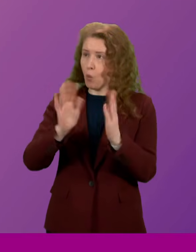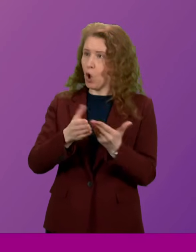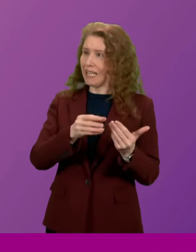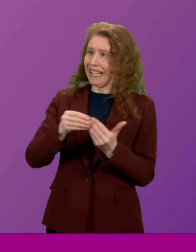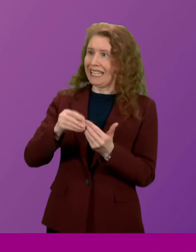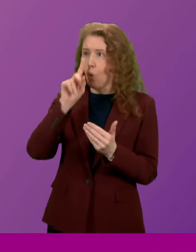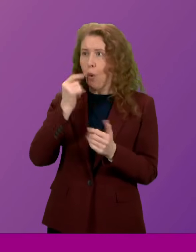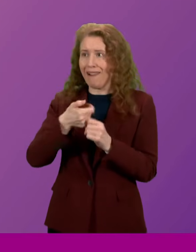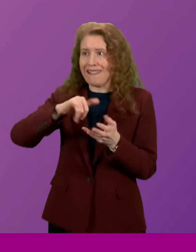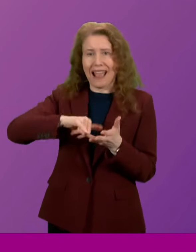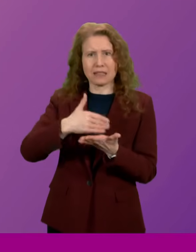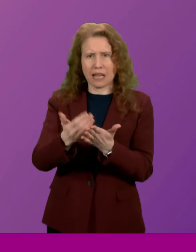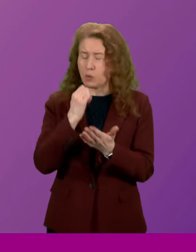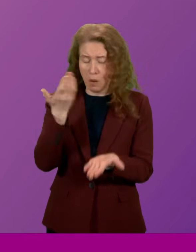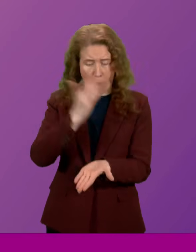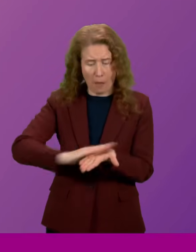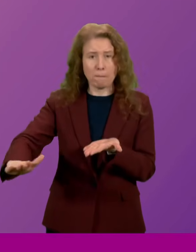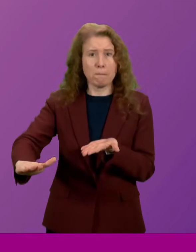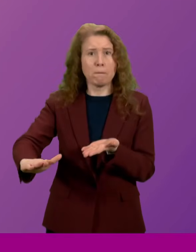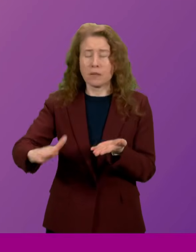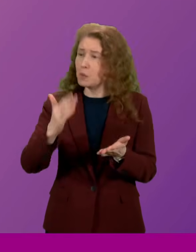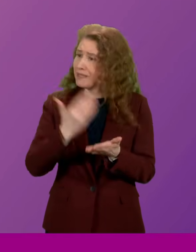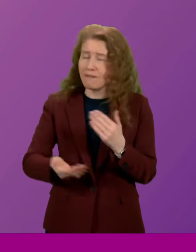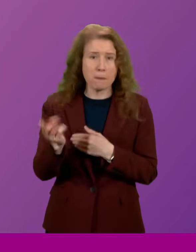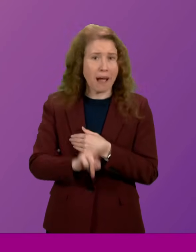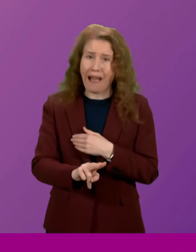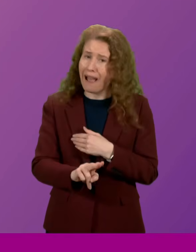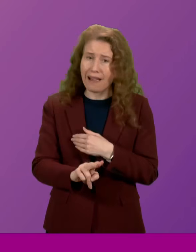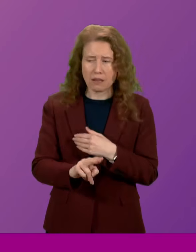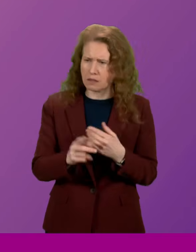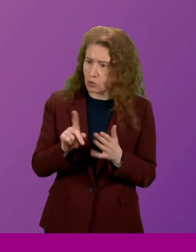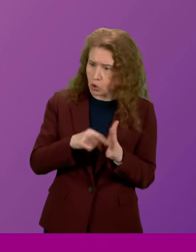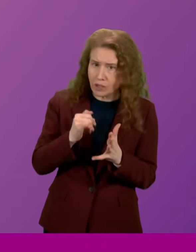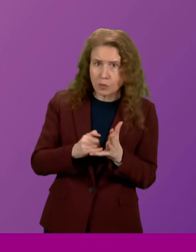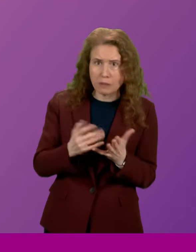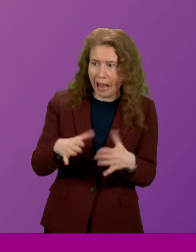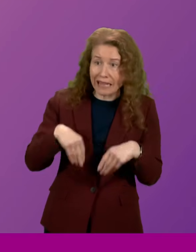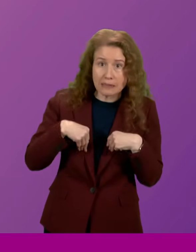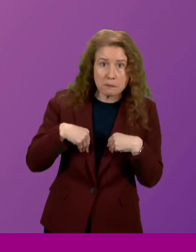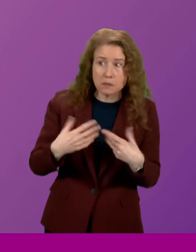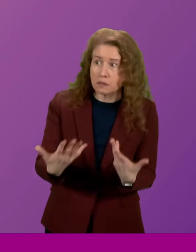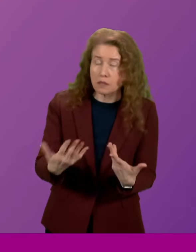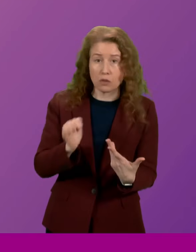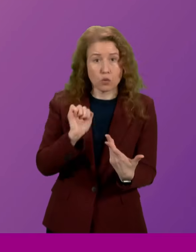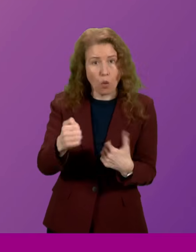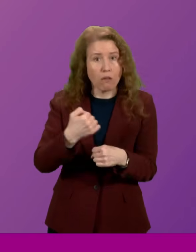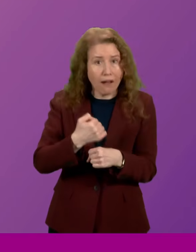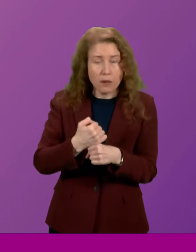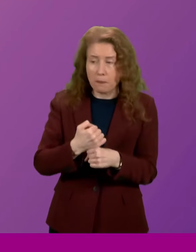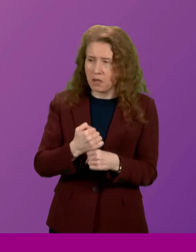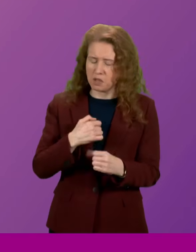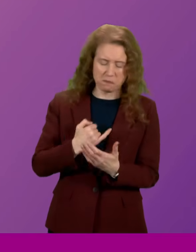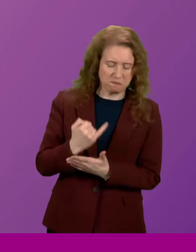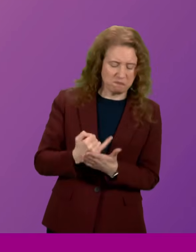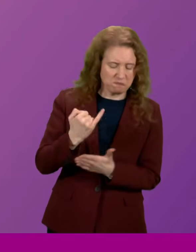will be wiped out entirely, never to return. Does John Swinney at least accept that his government's